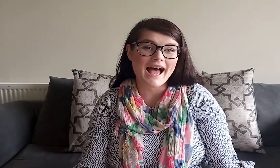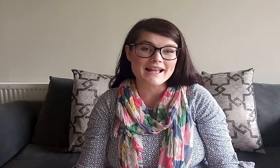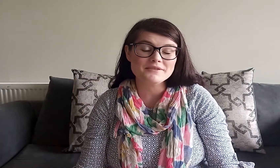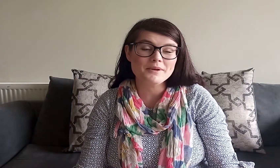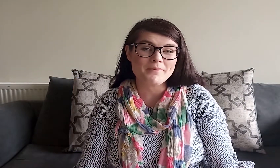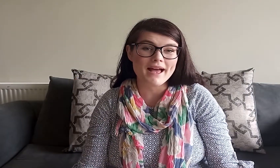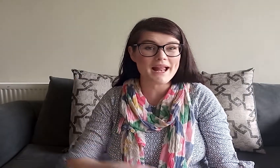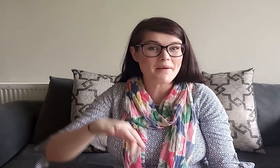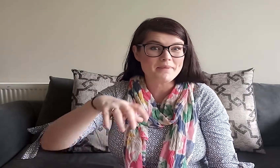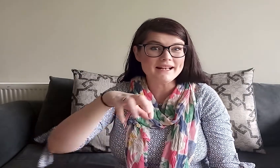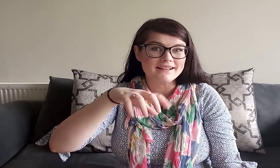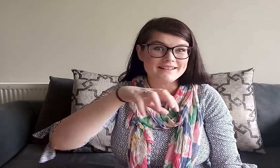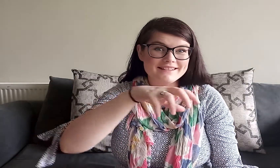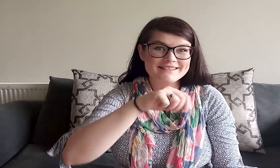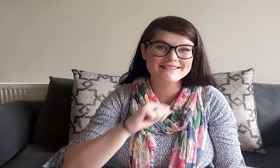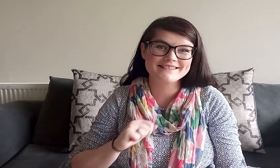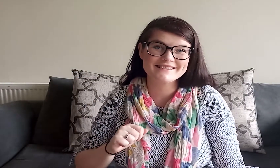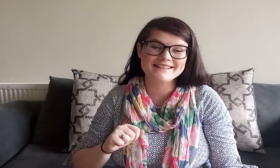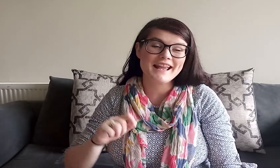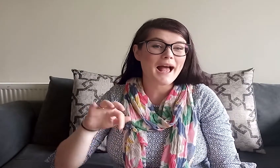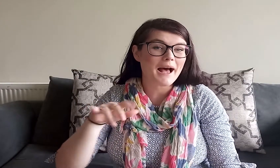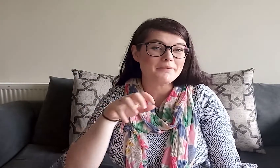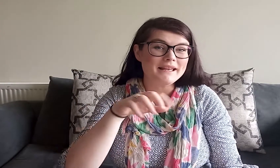And we met a beetle. A beetle.